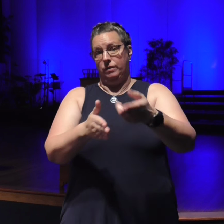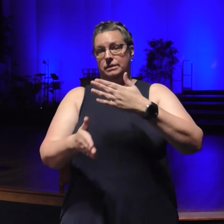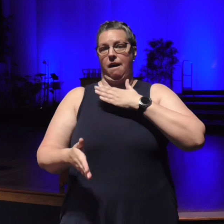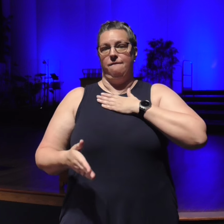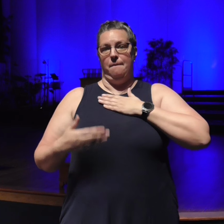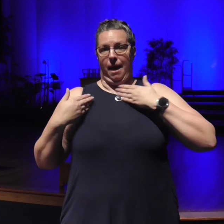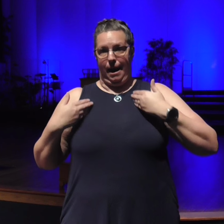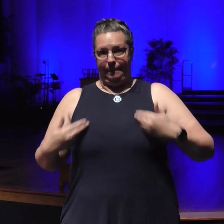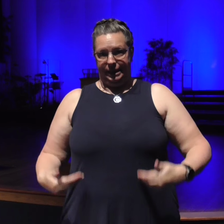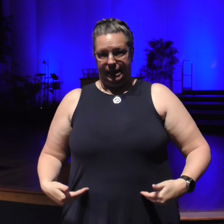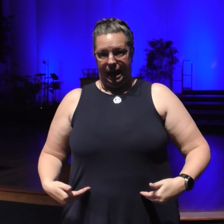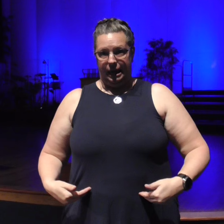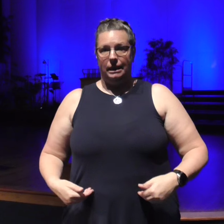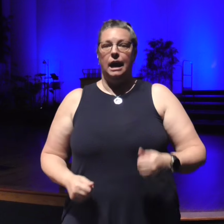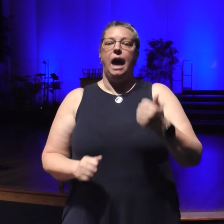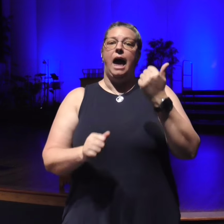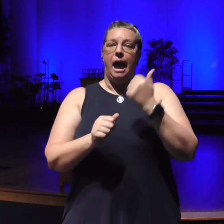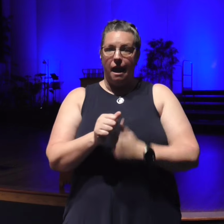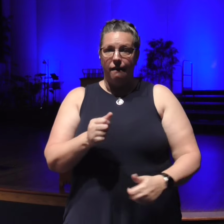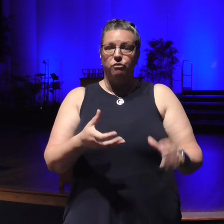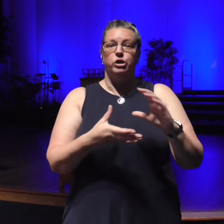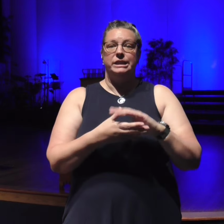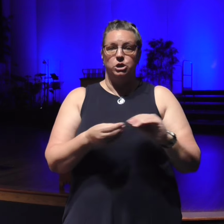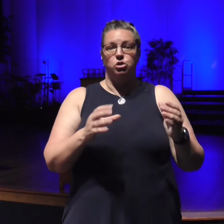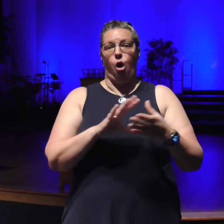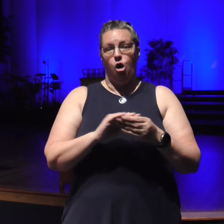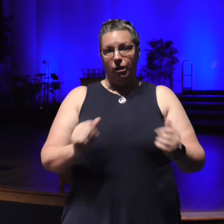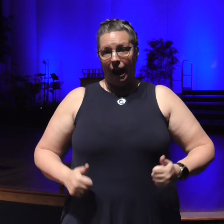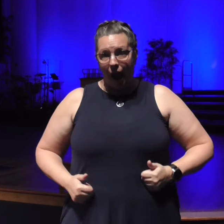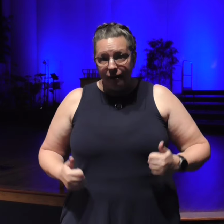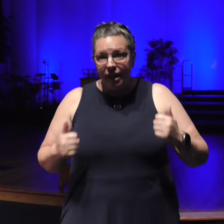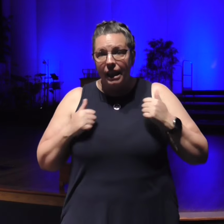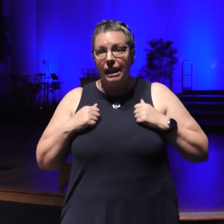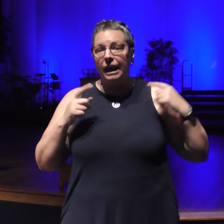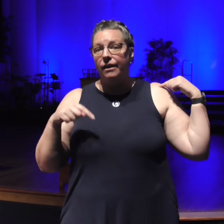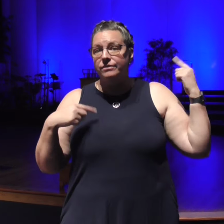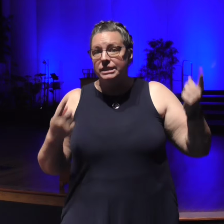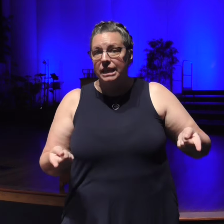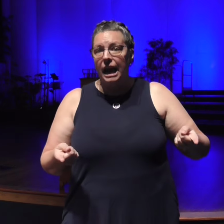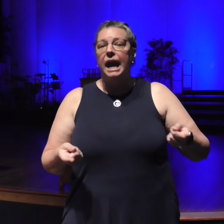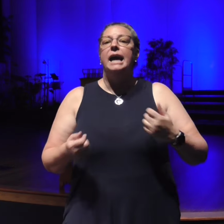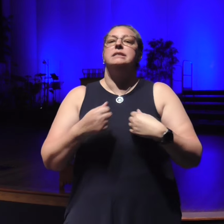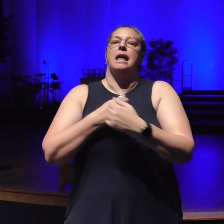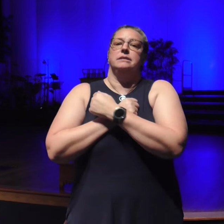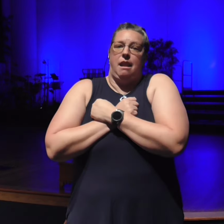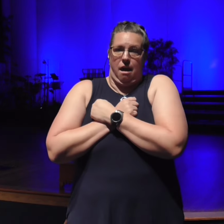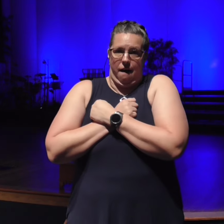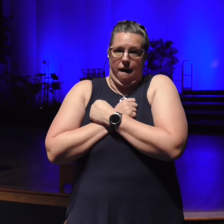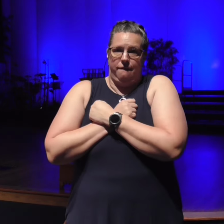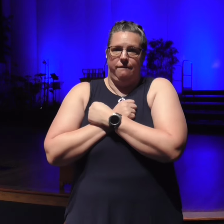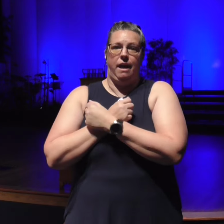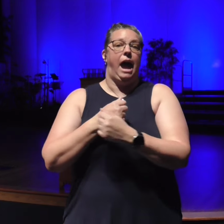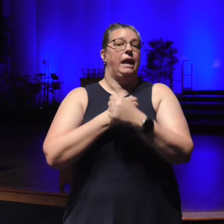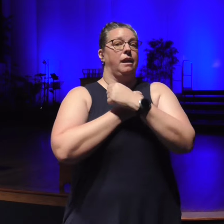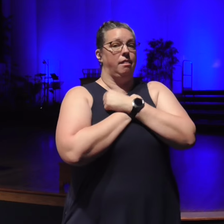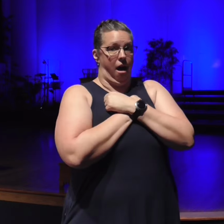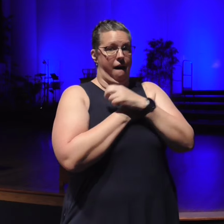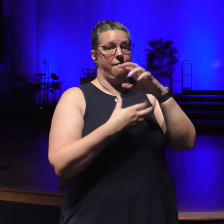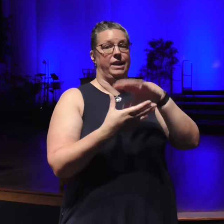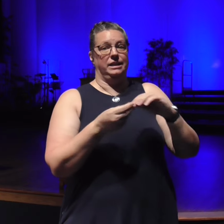being. Every story I've lived is held in love, and love is the